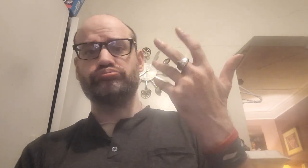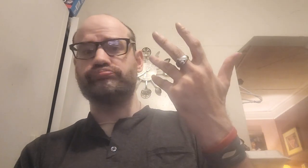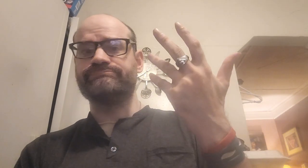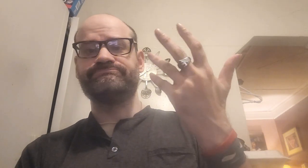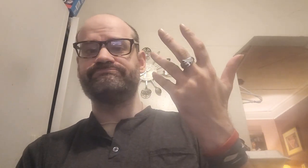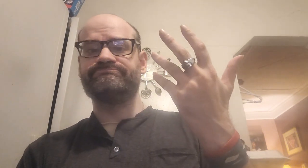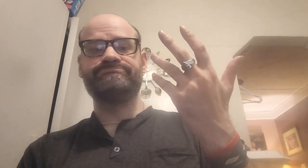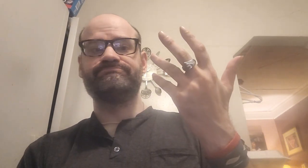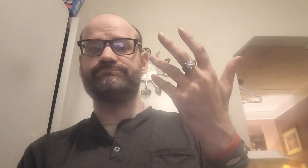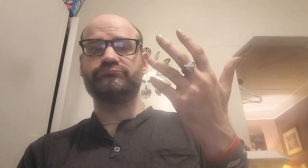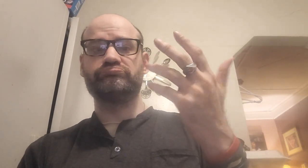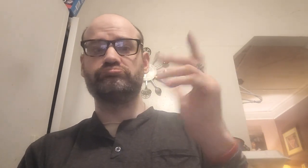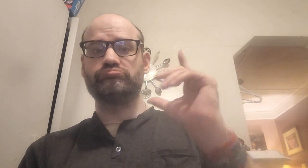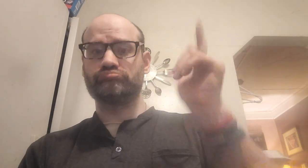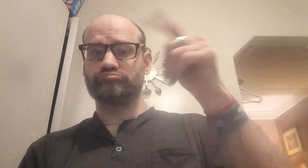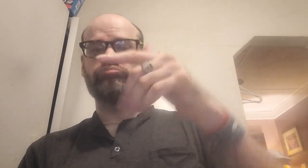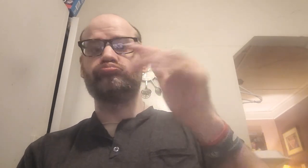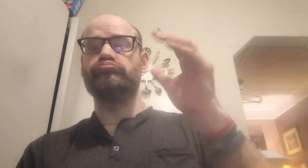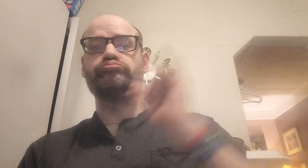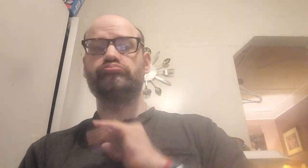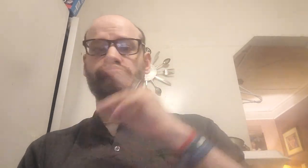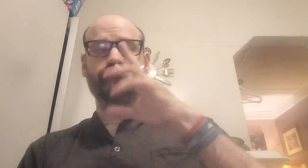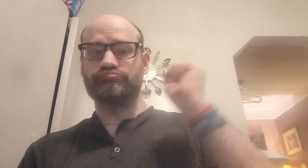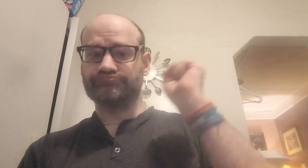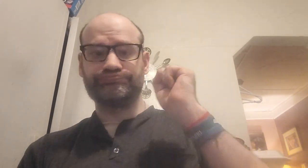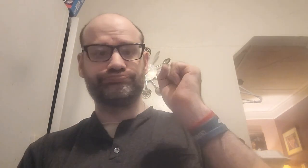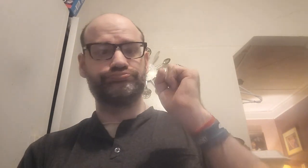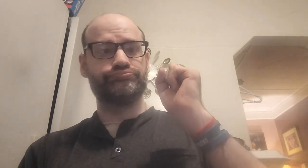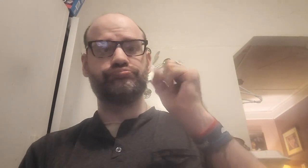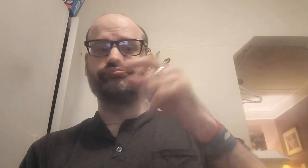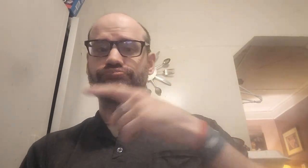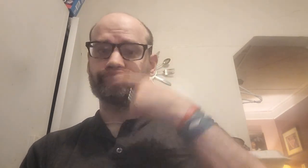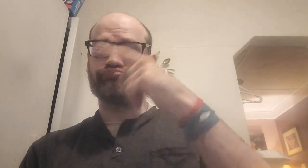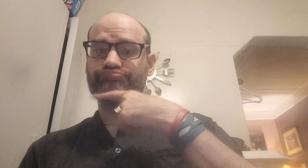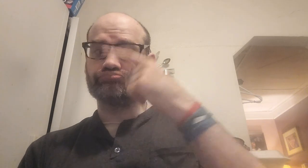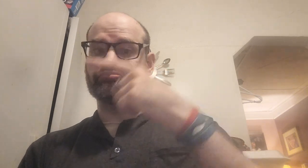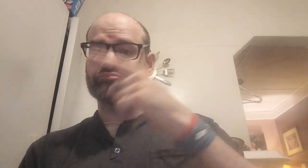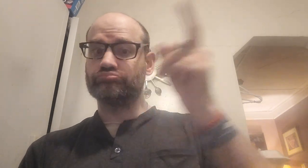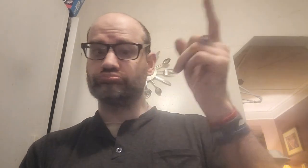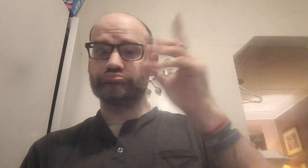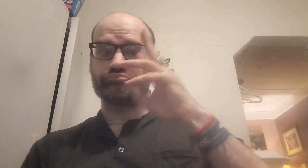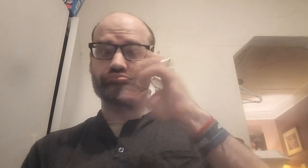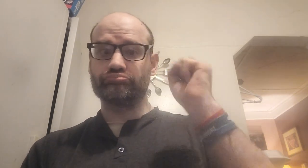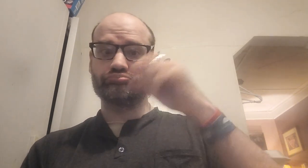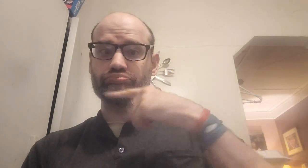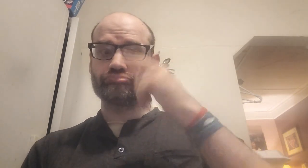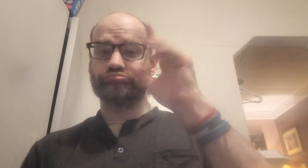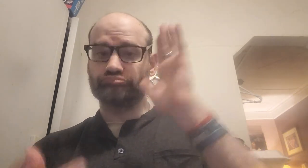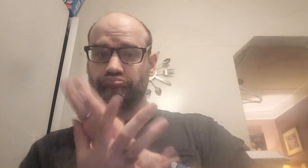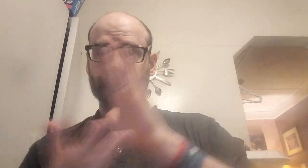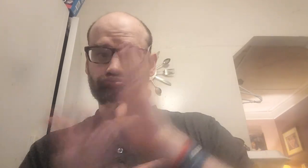2 or 3 years later, I was at hearing school.